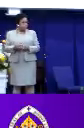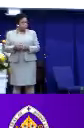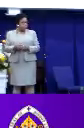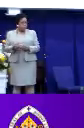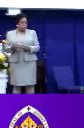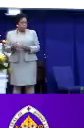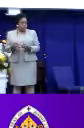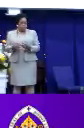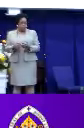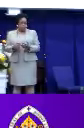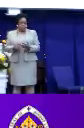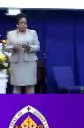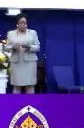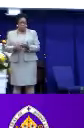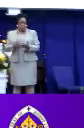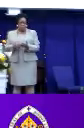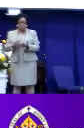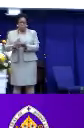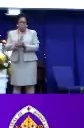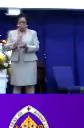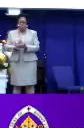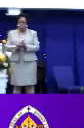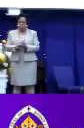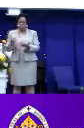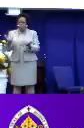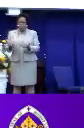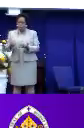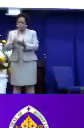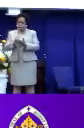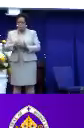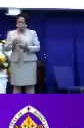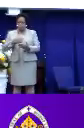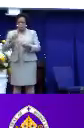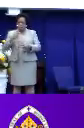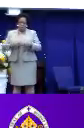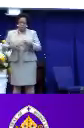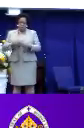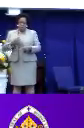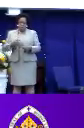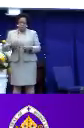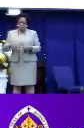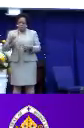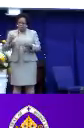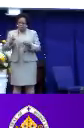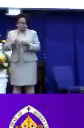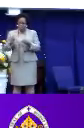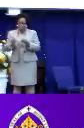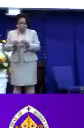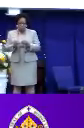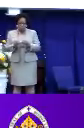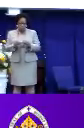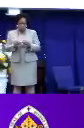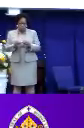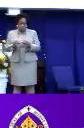somebody that's in school now can help me out. I had problems with, you know how you take a number and you have it to